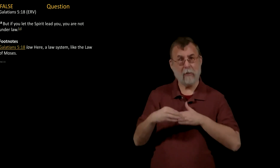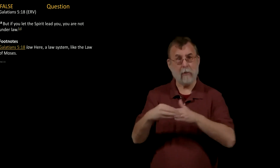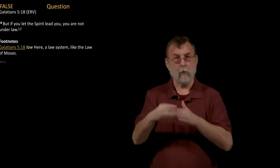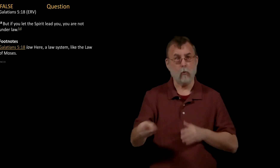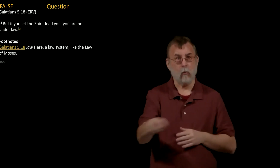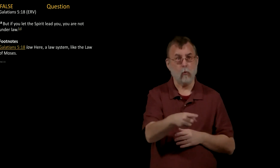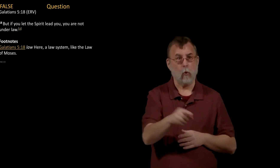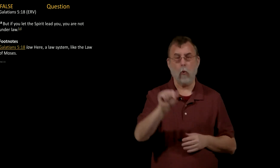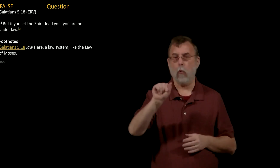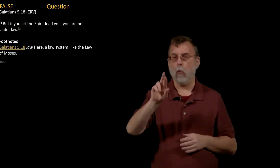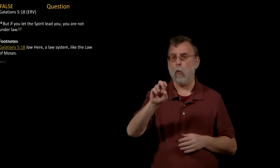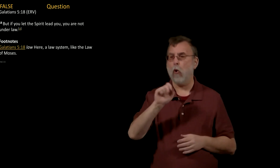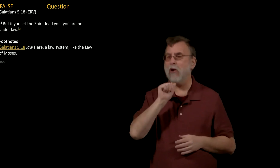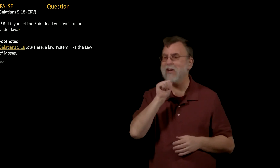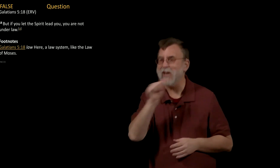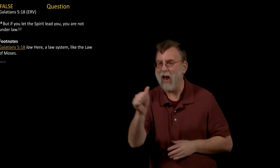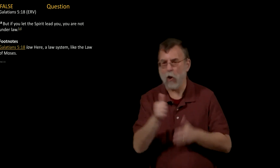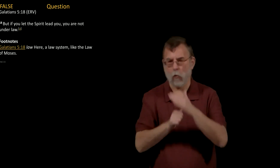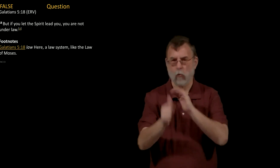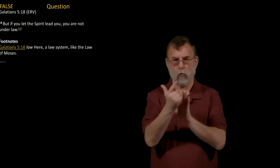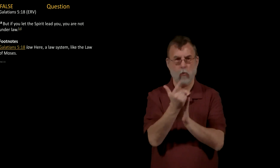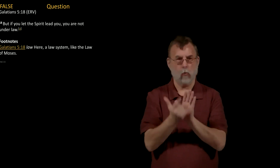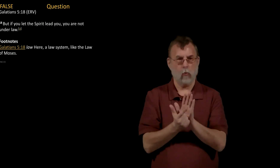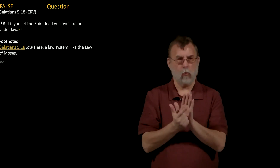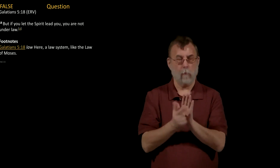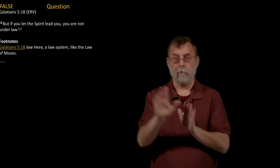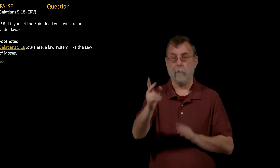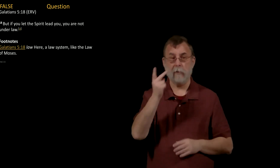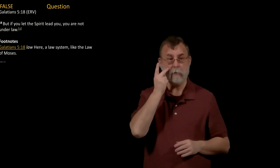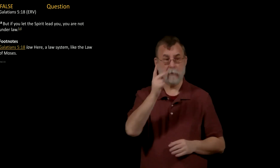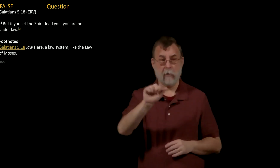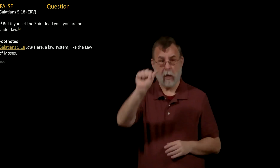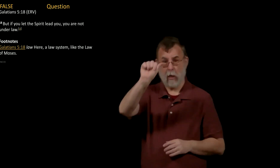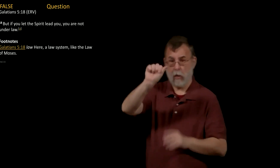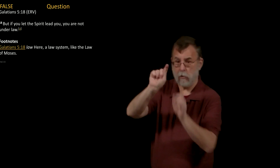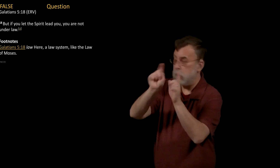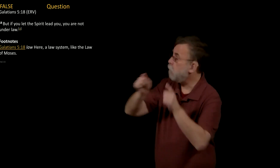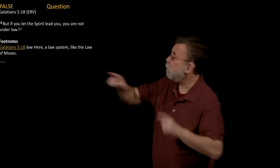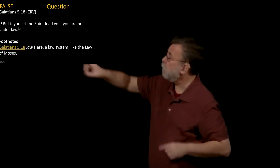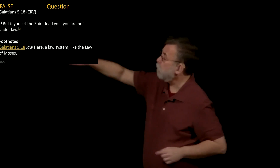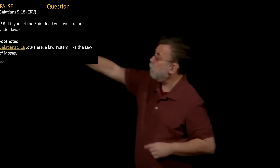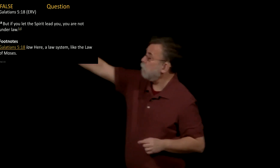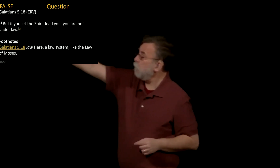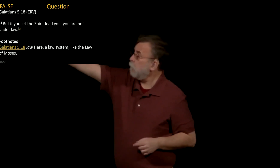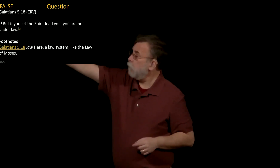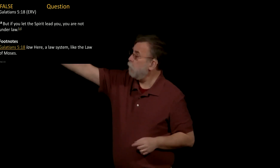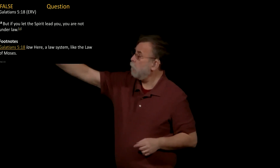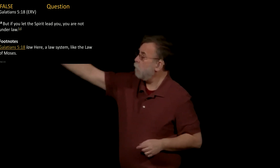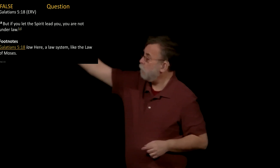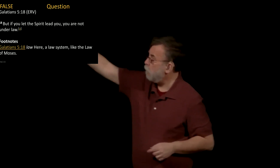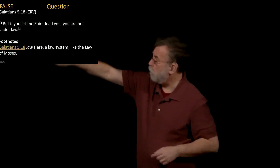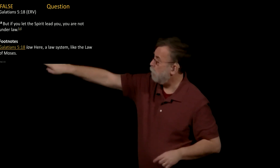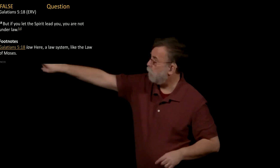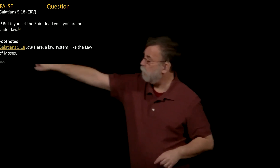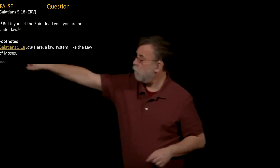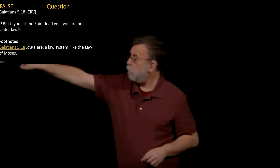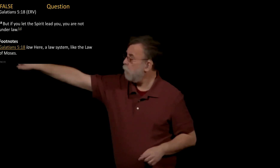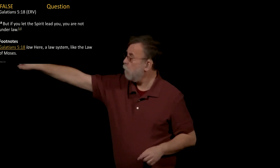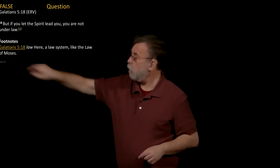the Spirit lead you, you are not under law. You can see the small